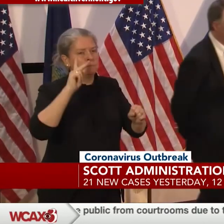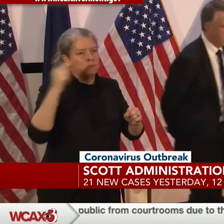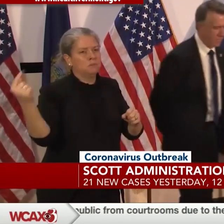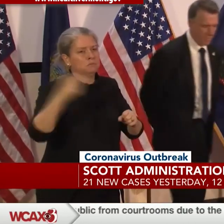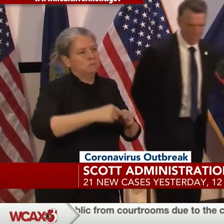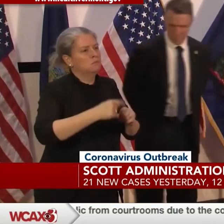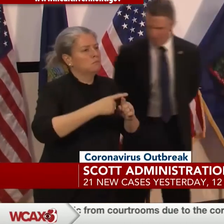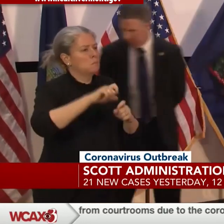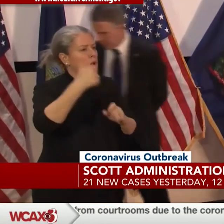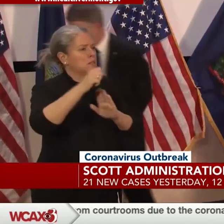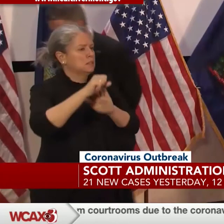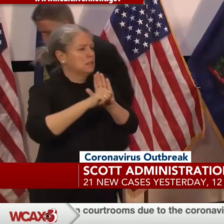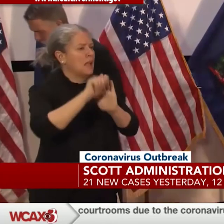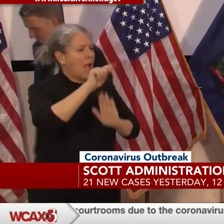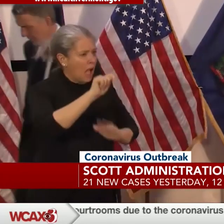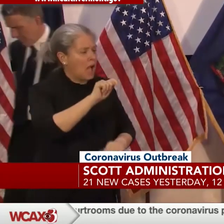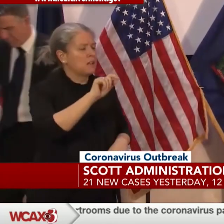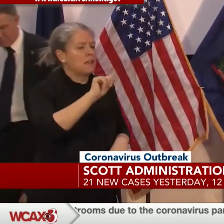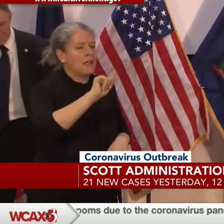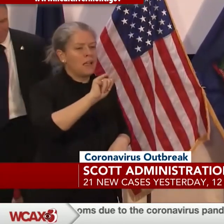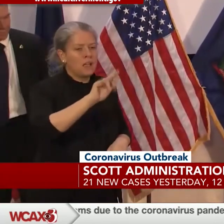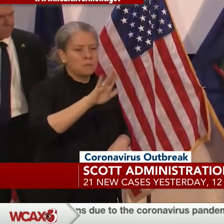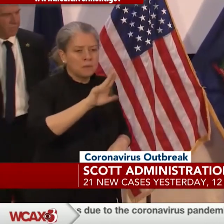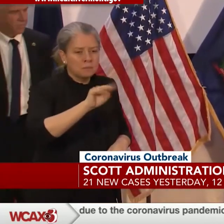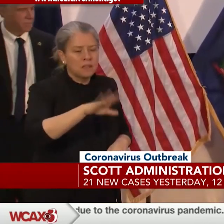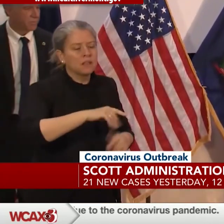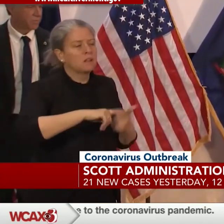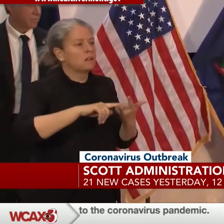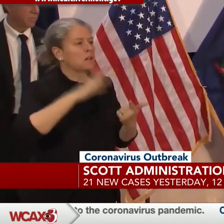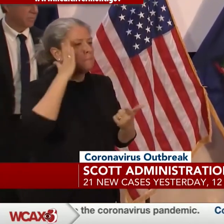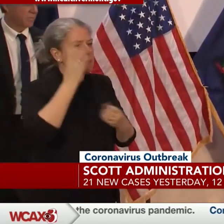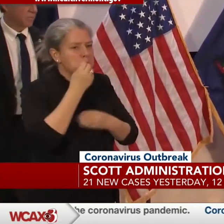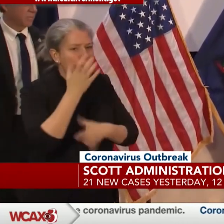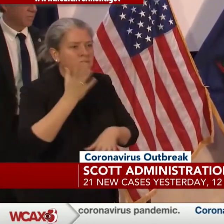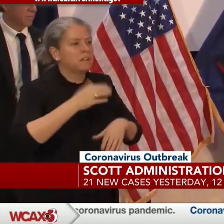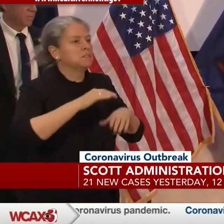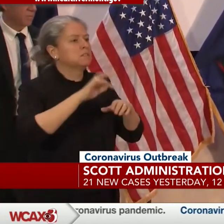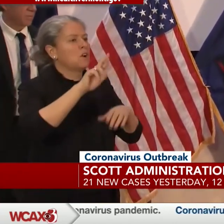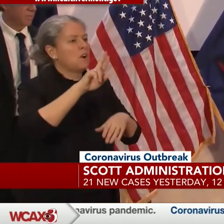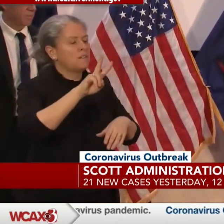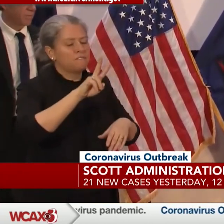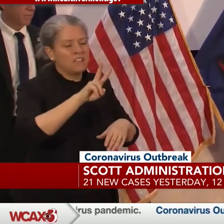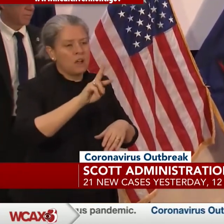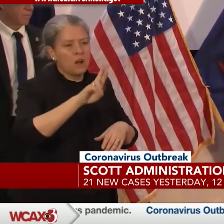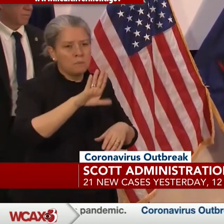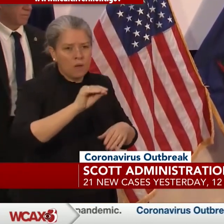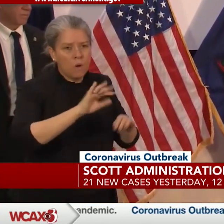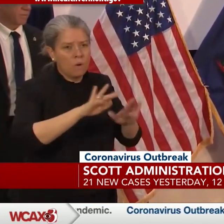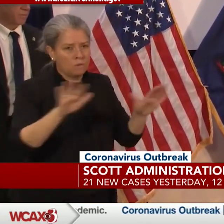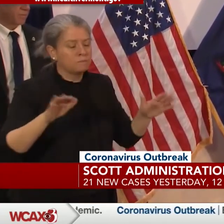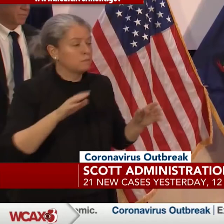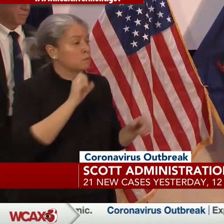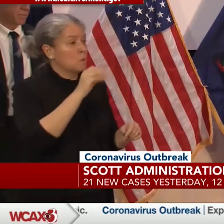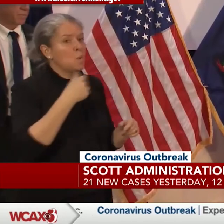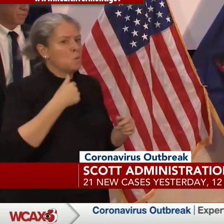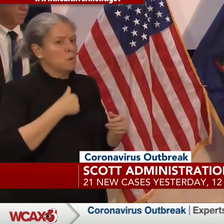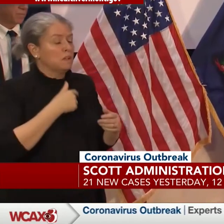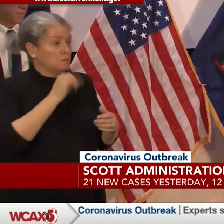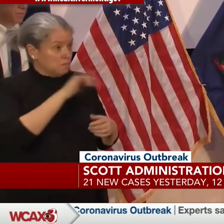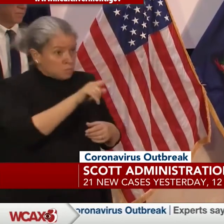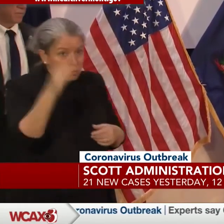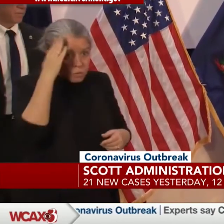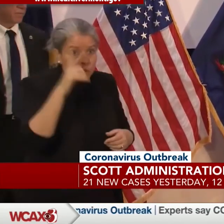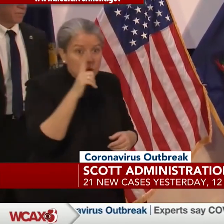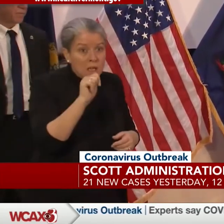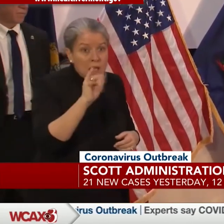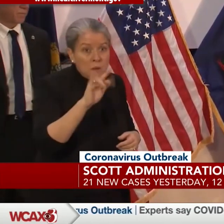Sure. With the additional clarity that was issued today, we fully expect Airbnb operators, if you know them,